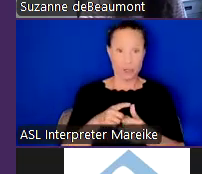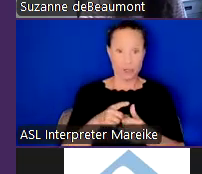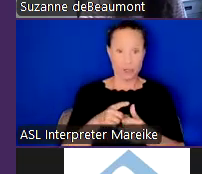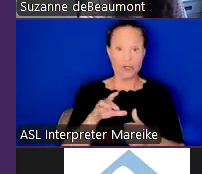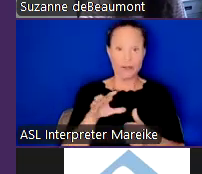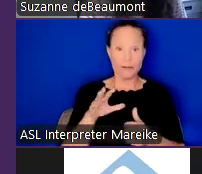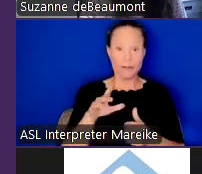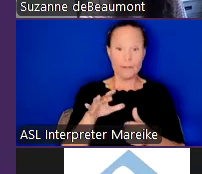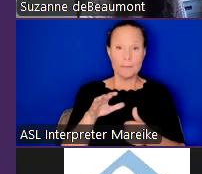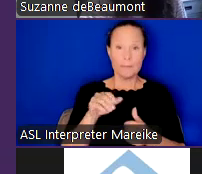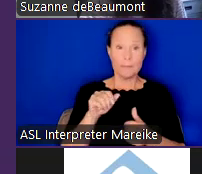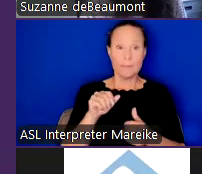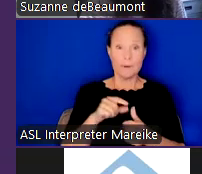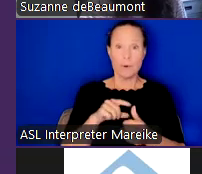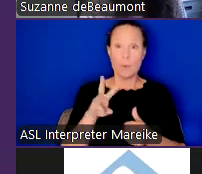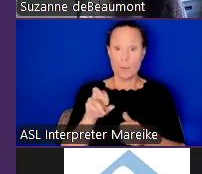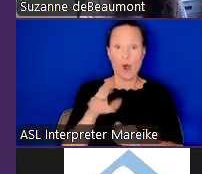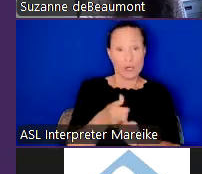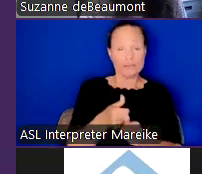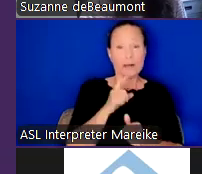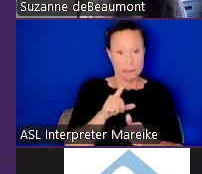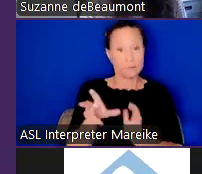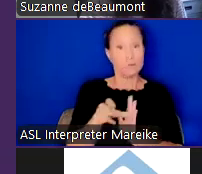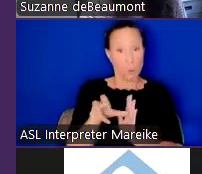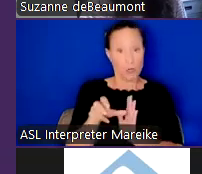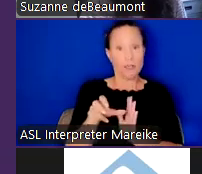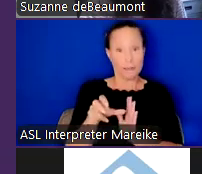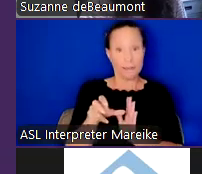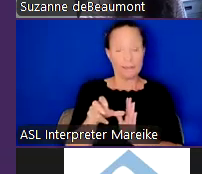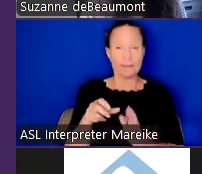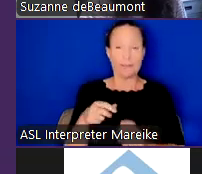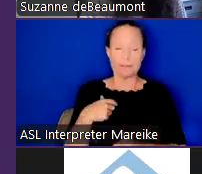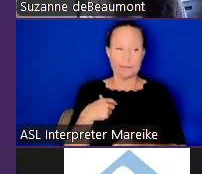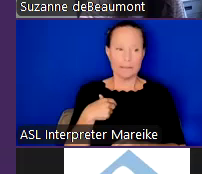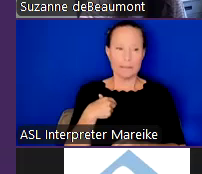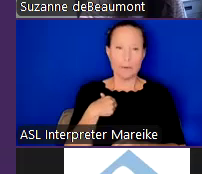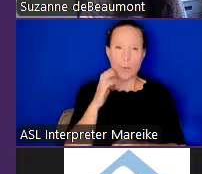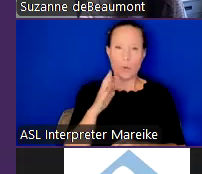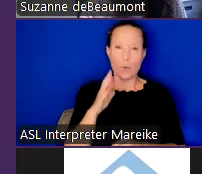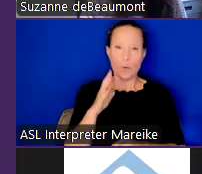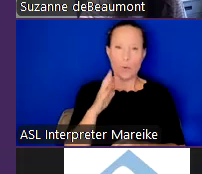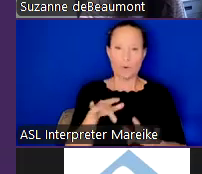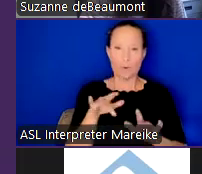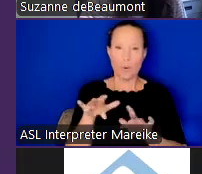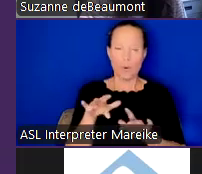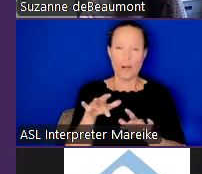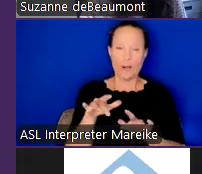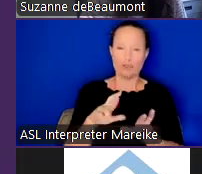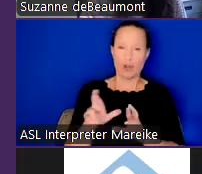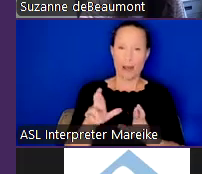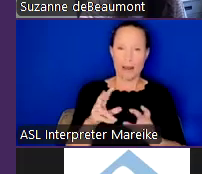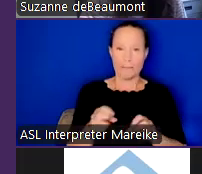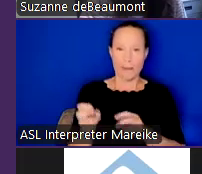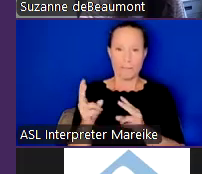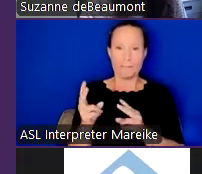is the webinar is being recorded, and I will have the recording made available